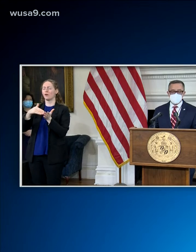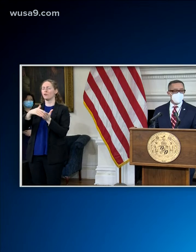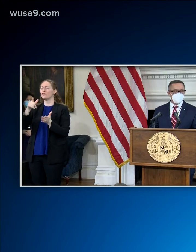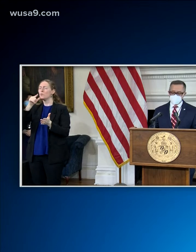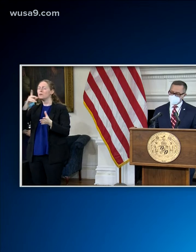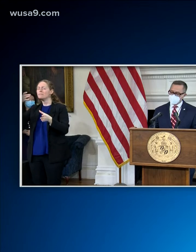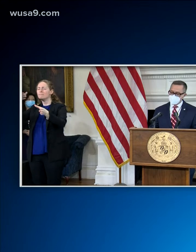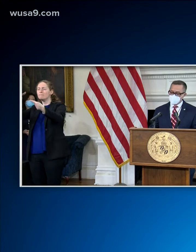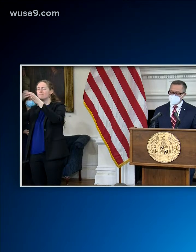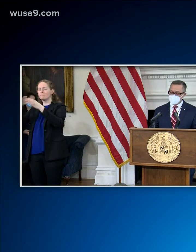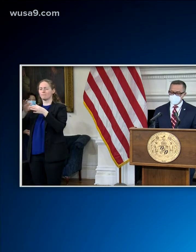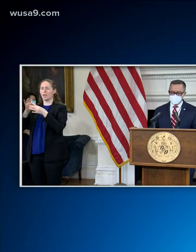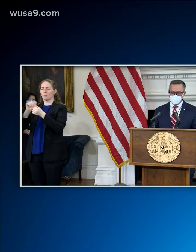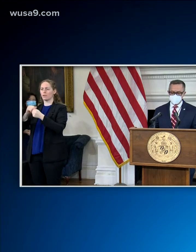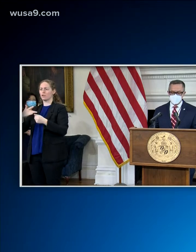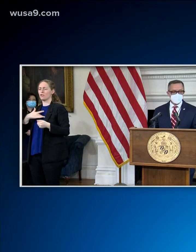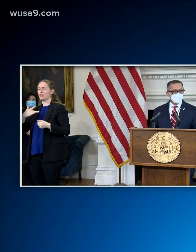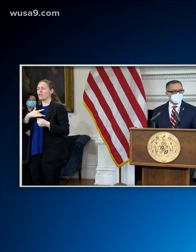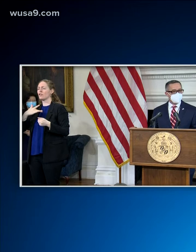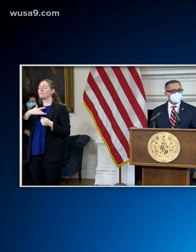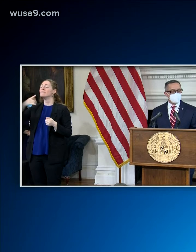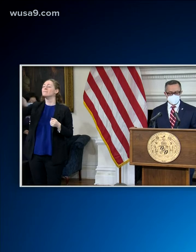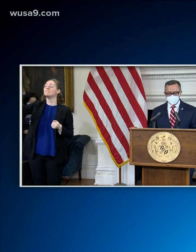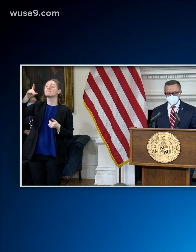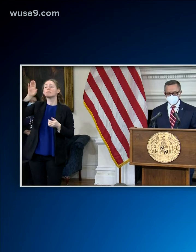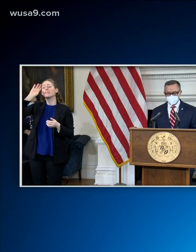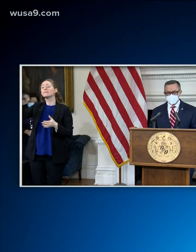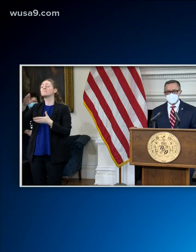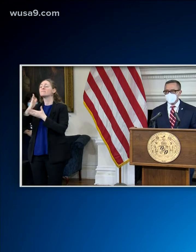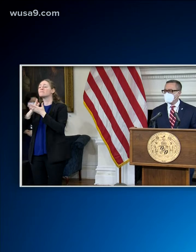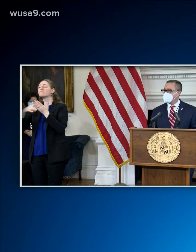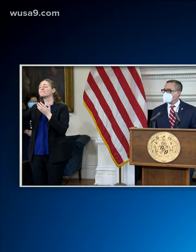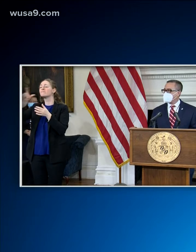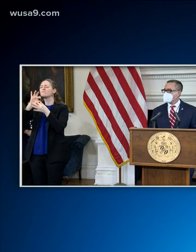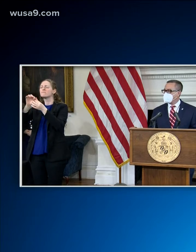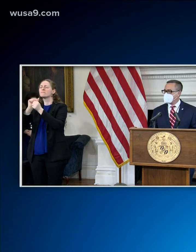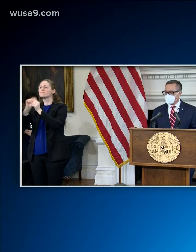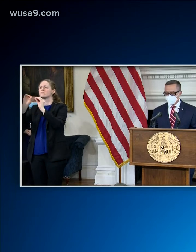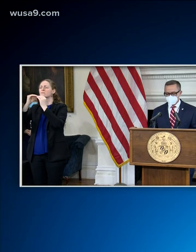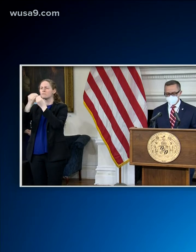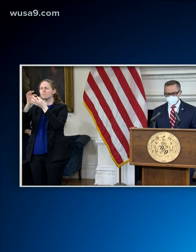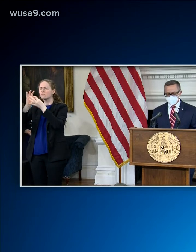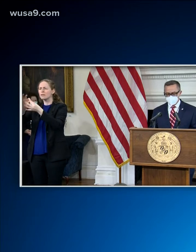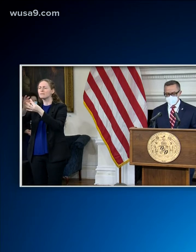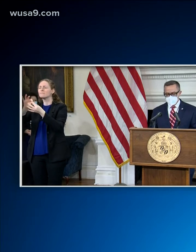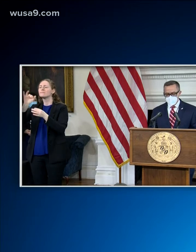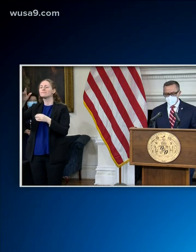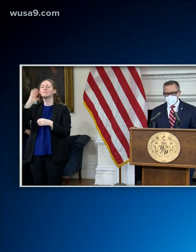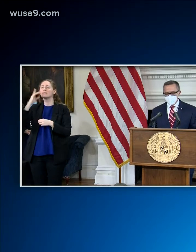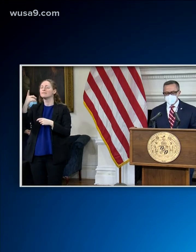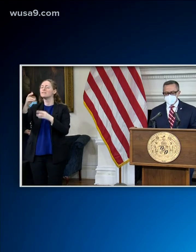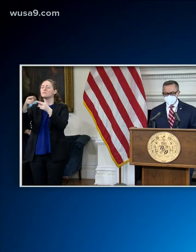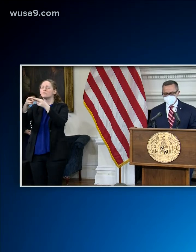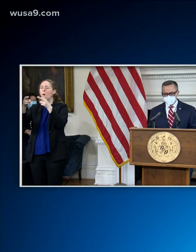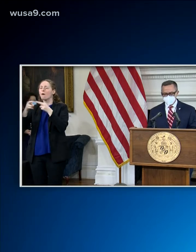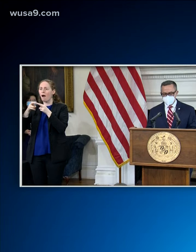also now a Krispy Kreme donut as an incentive if you get vaccinated. We are in a race between